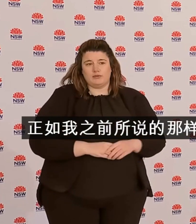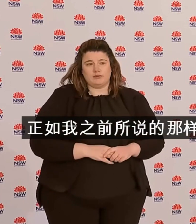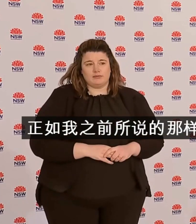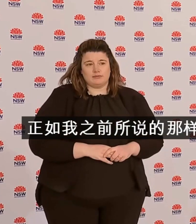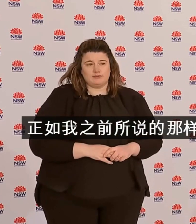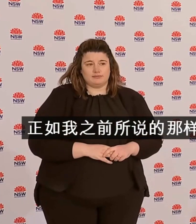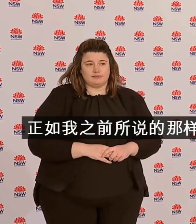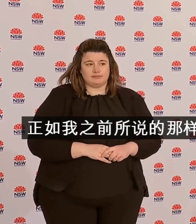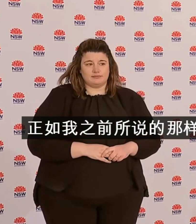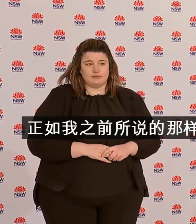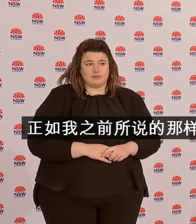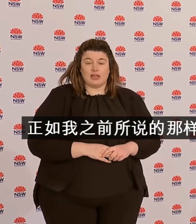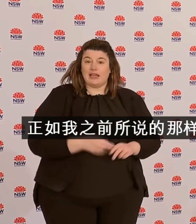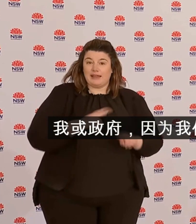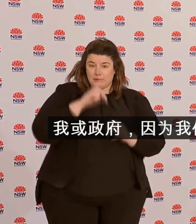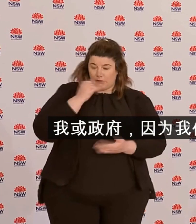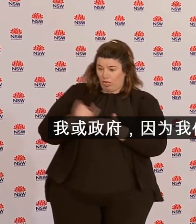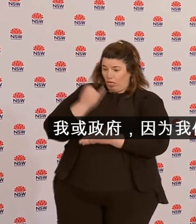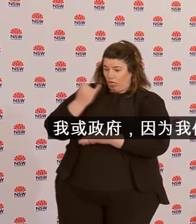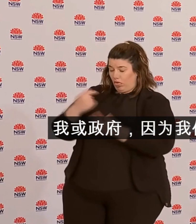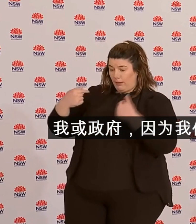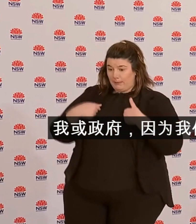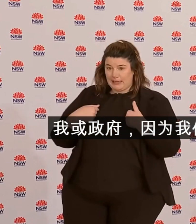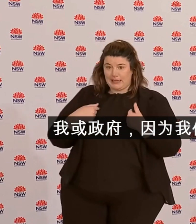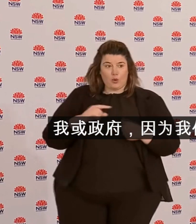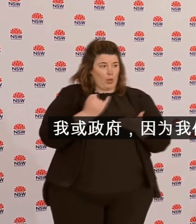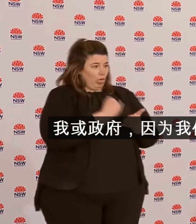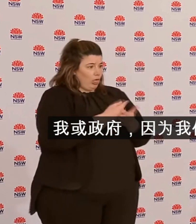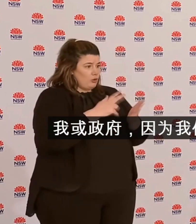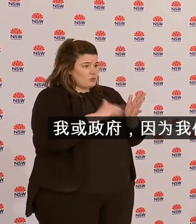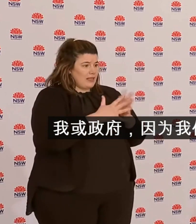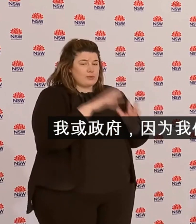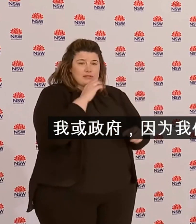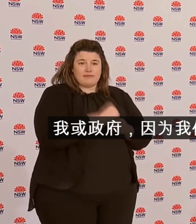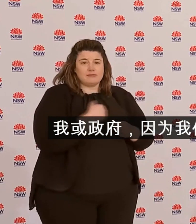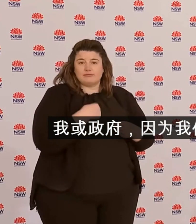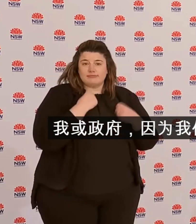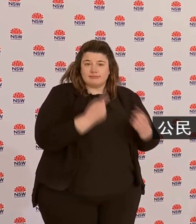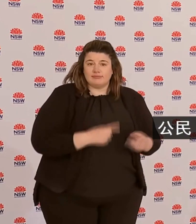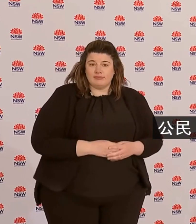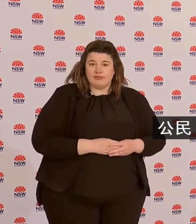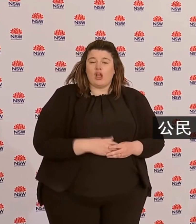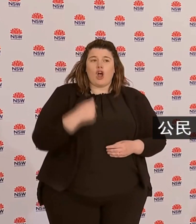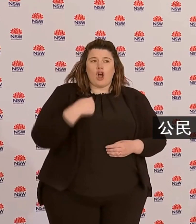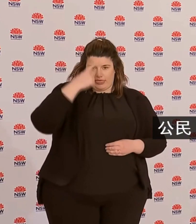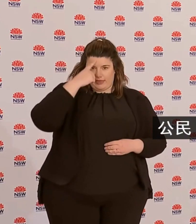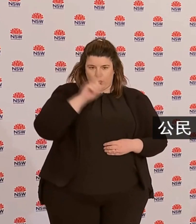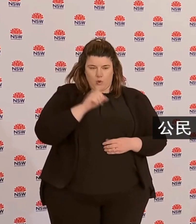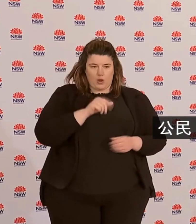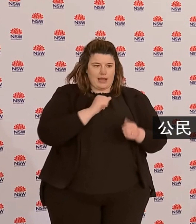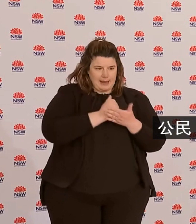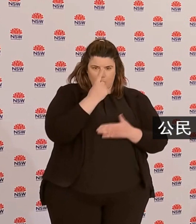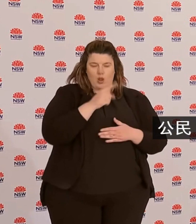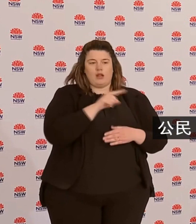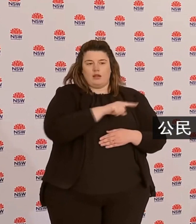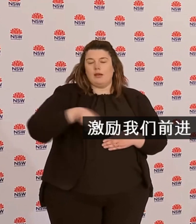it does not bother me personally what people think of myself or the government, because we will do what is best for our citizens, and that